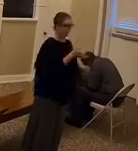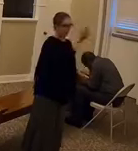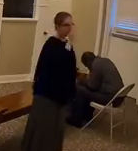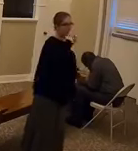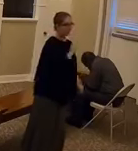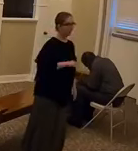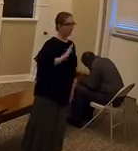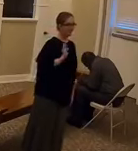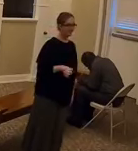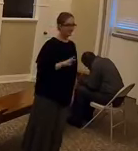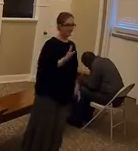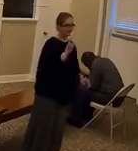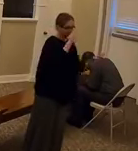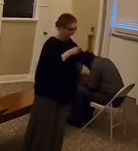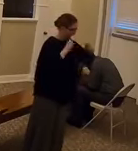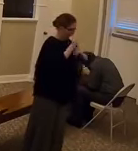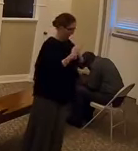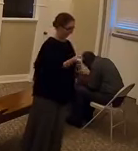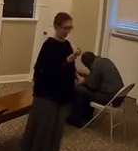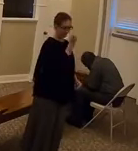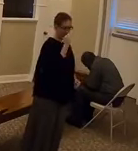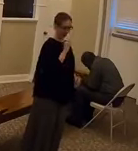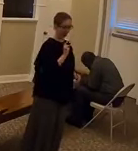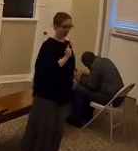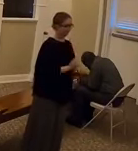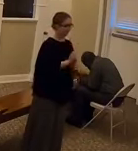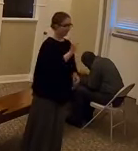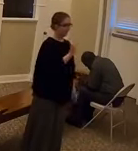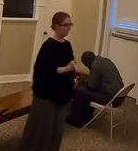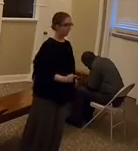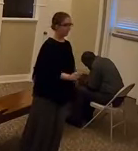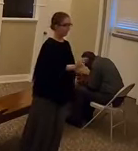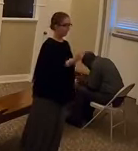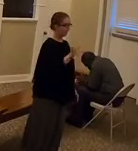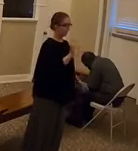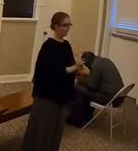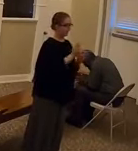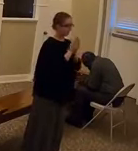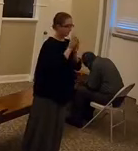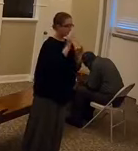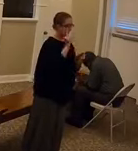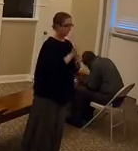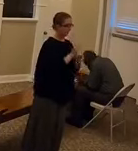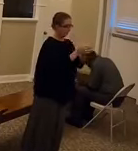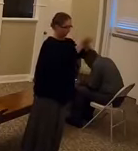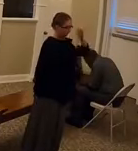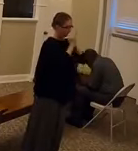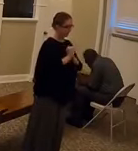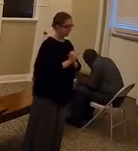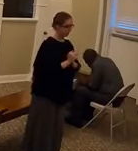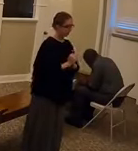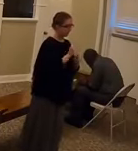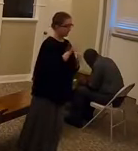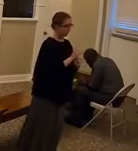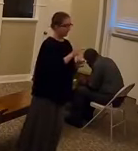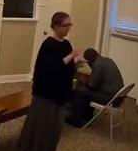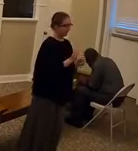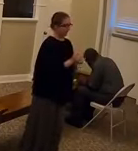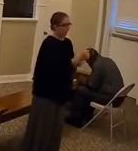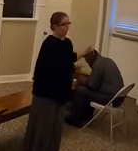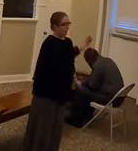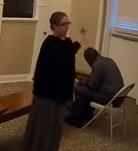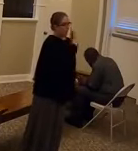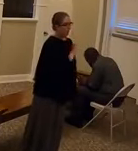you're a king's kid. You don't have to worry about all that mess. It comes at you, but you just keep on going. You just keep praying. You just keep worshiping. Amen. You just keep following the